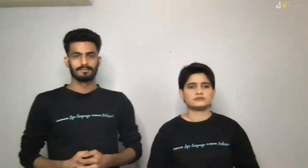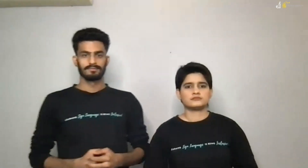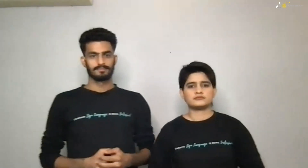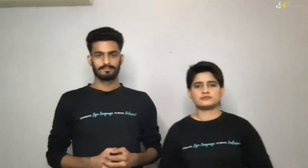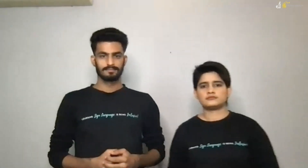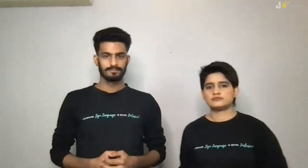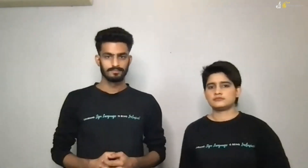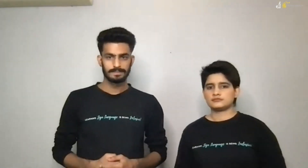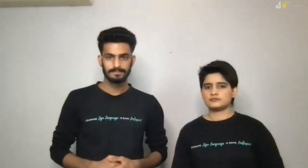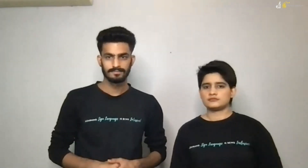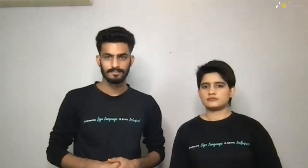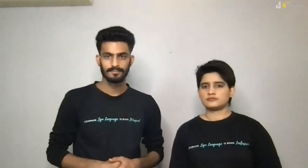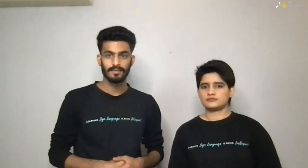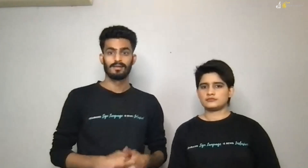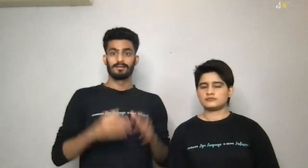All right.